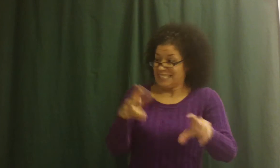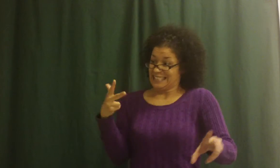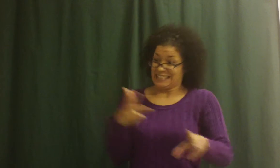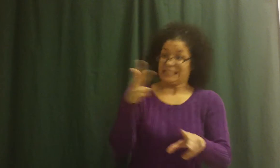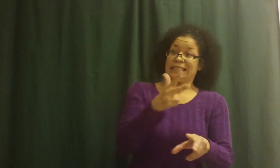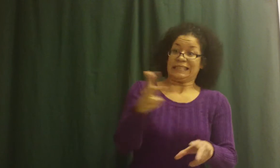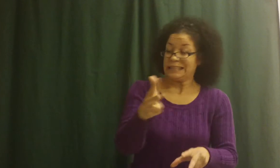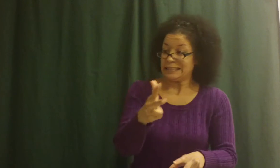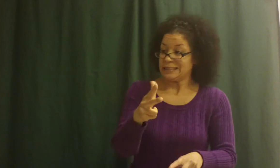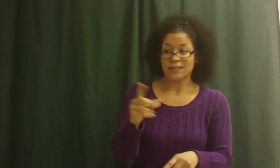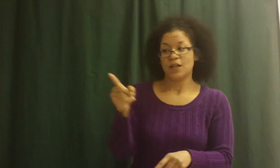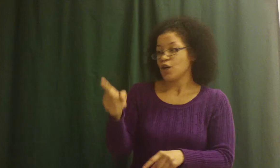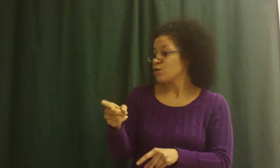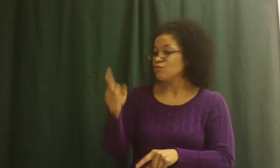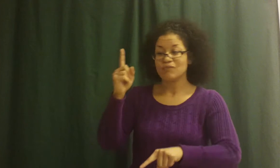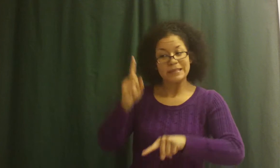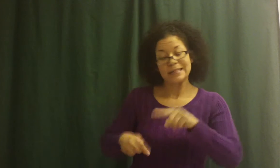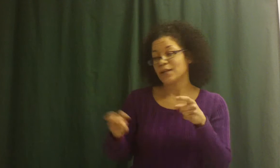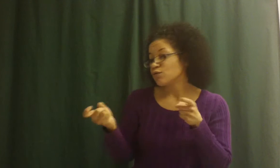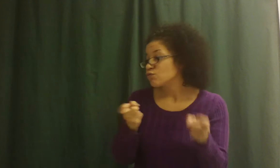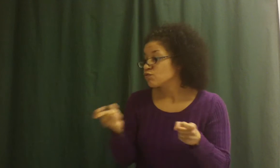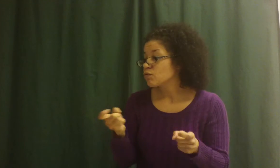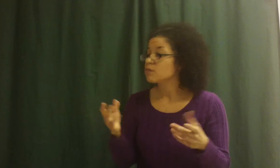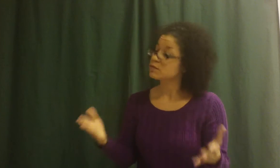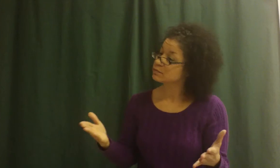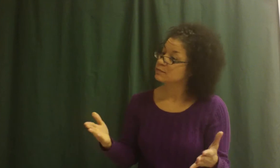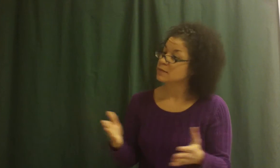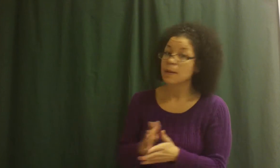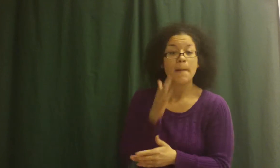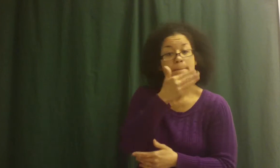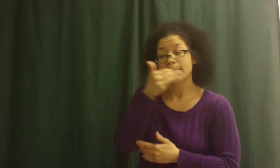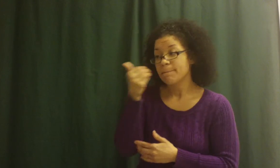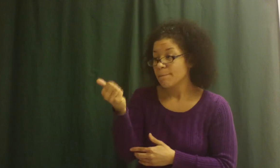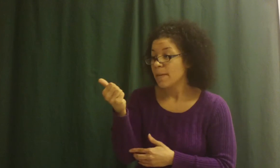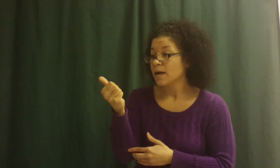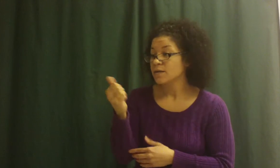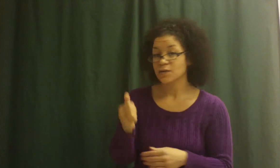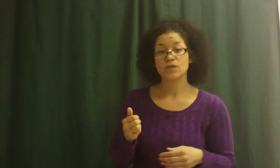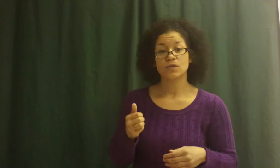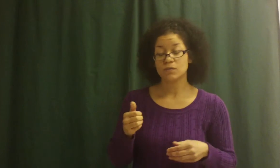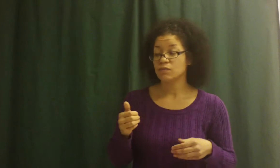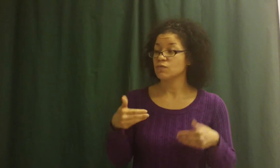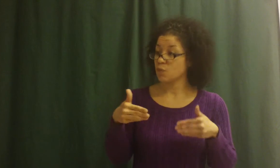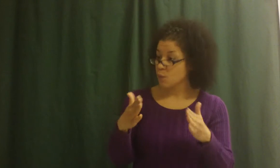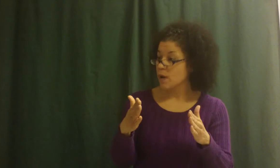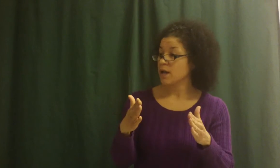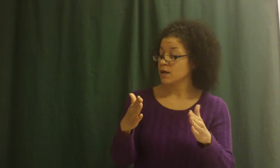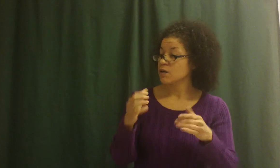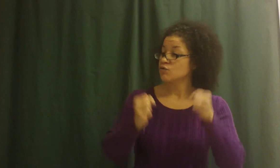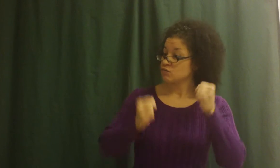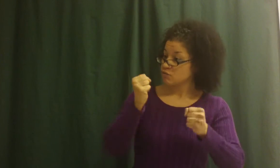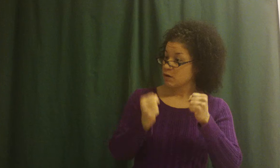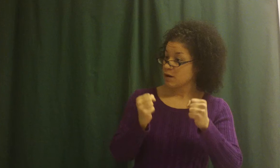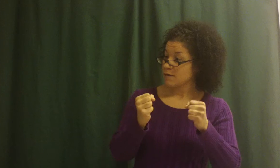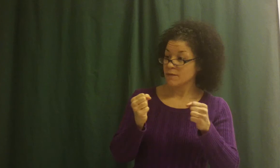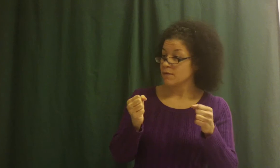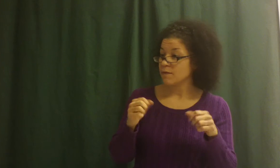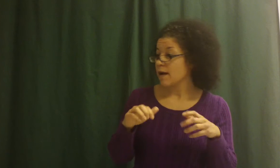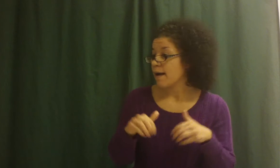thing to do is always to drive slowly and give yourself plenty of space between cars. You